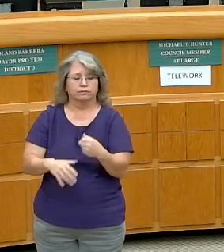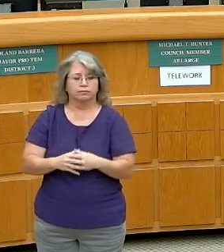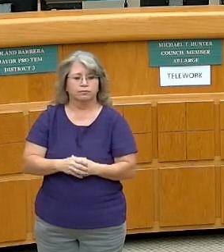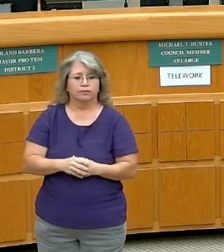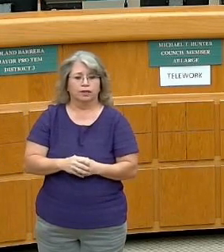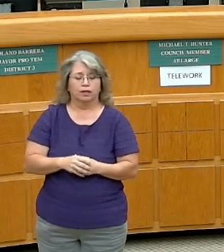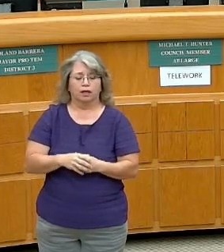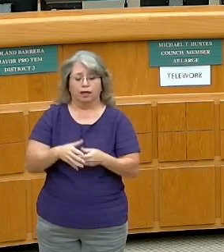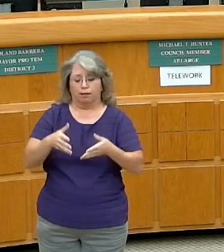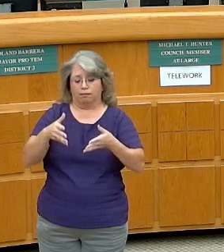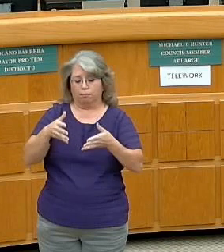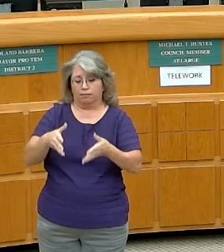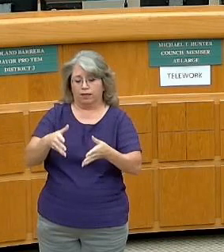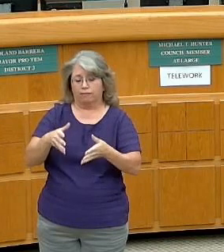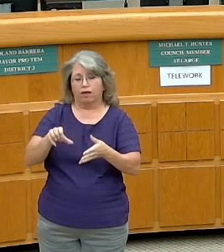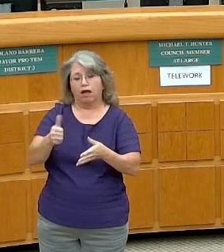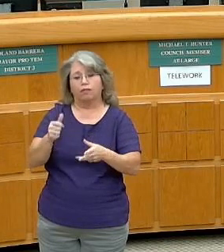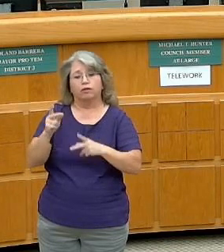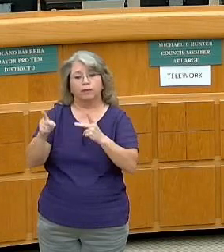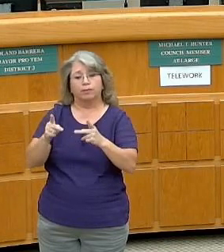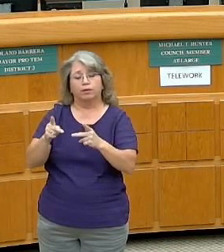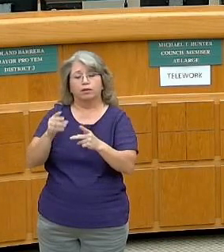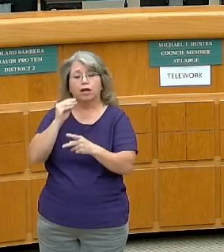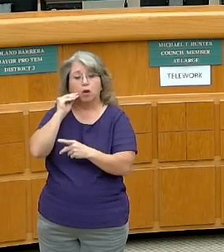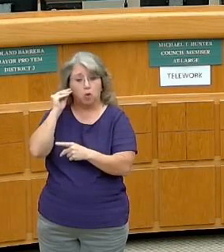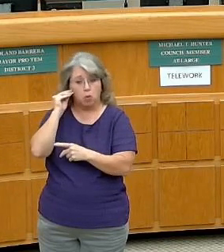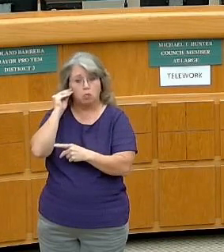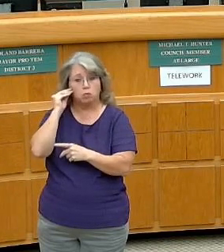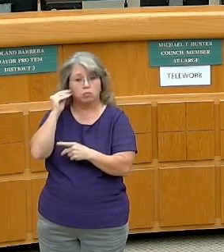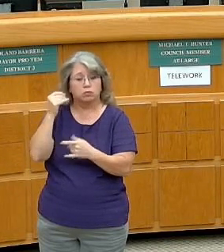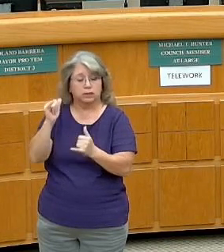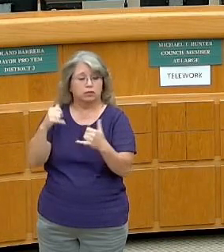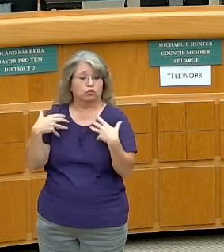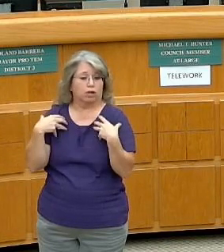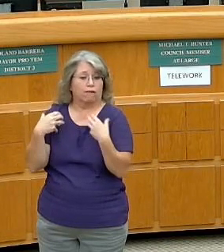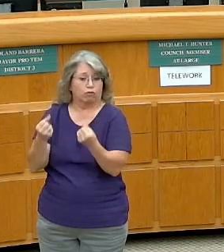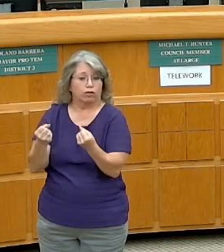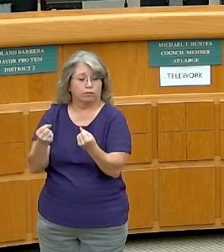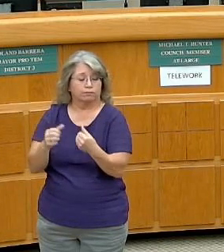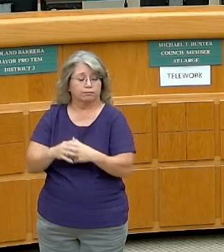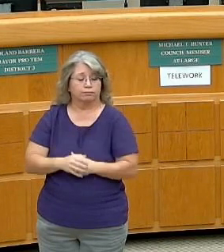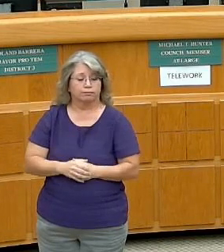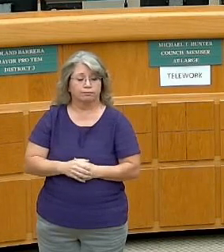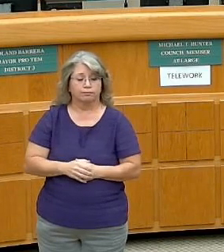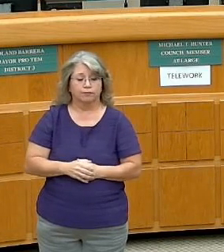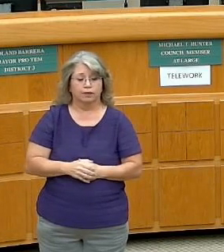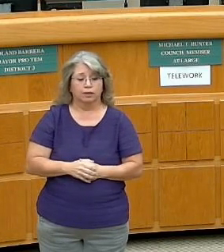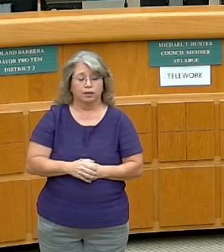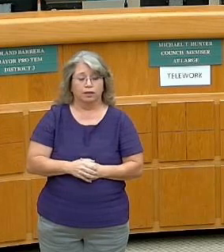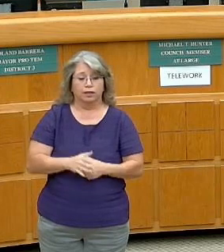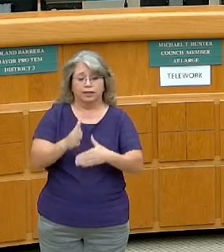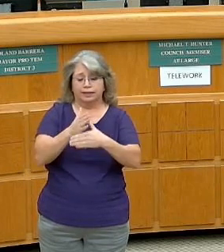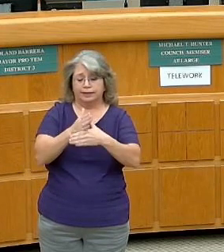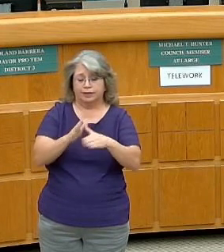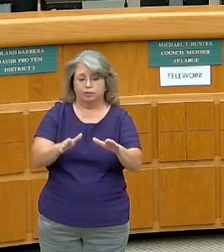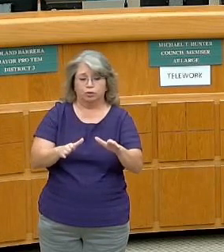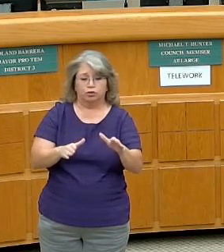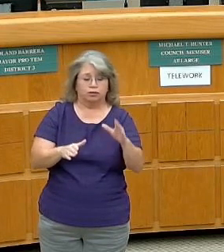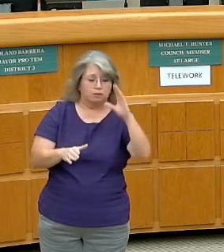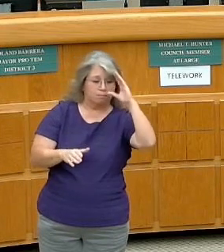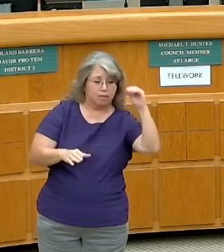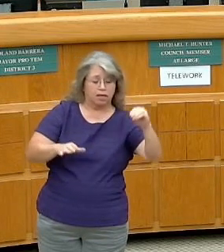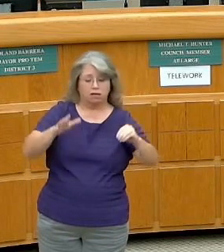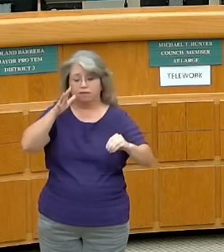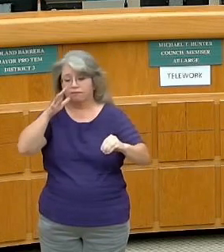to the 41, those persons are home recovering today. The distribution in male and female is still pretty close to yesterday's.